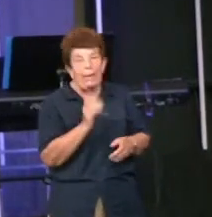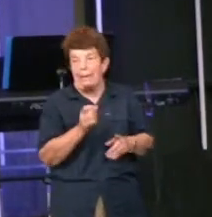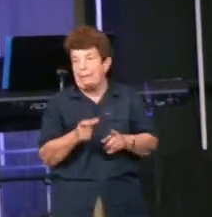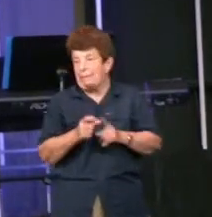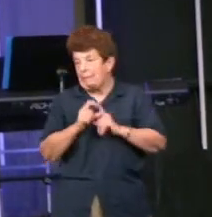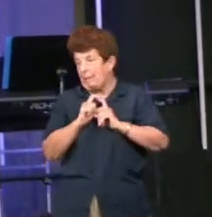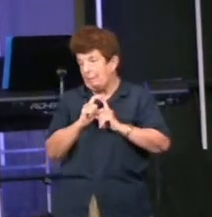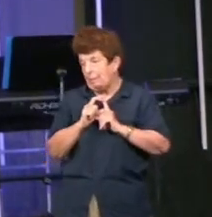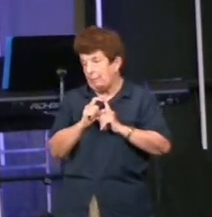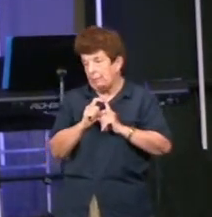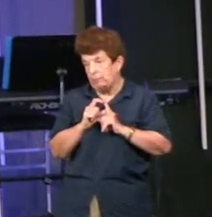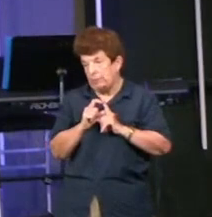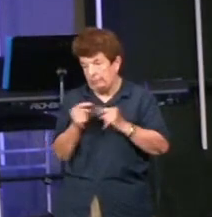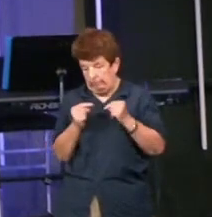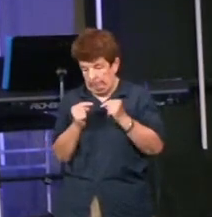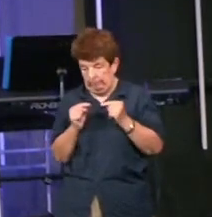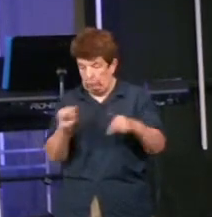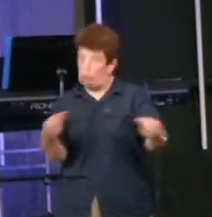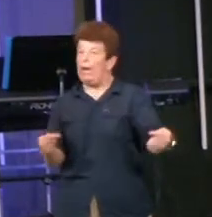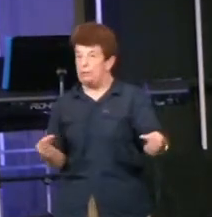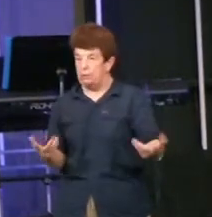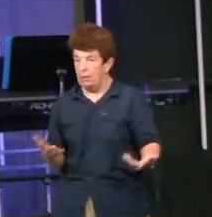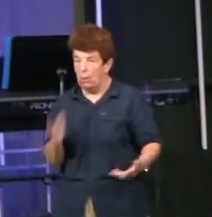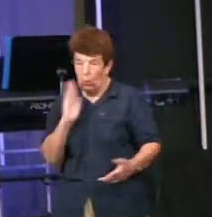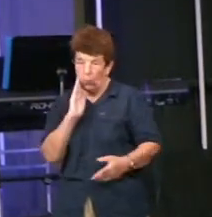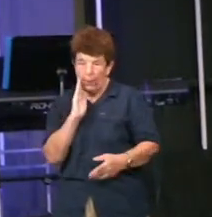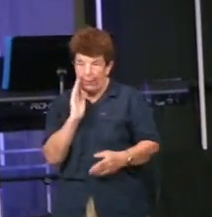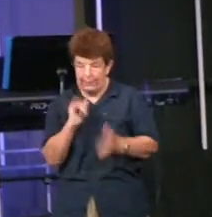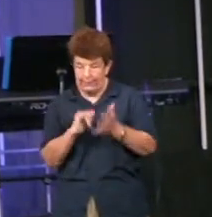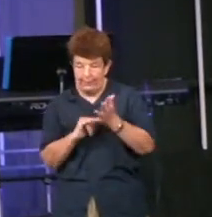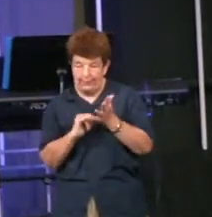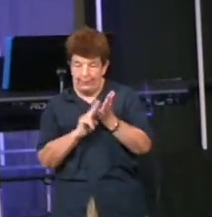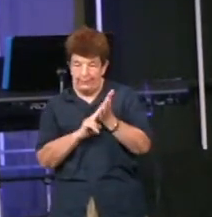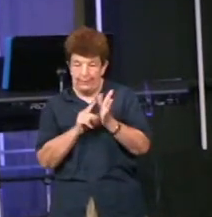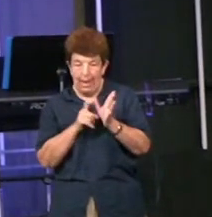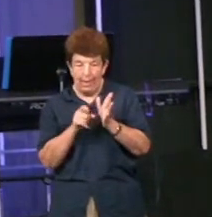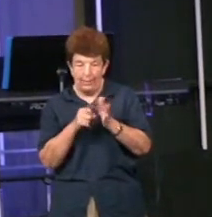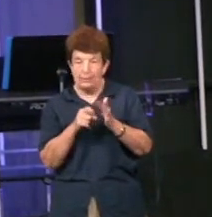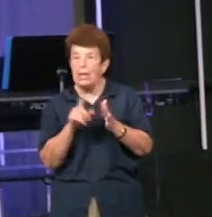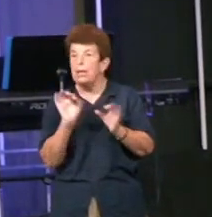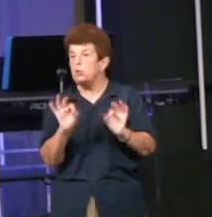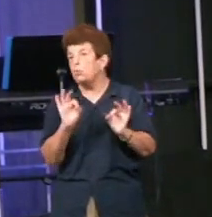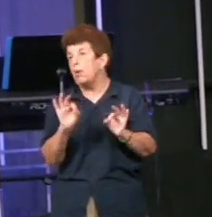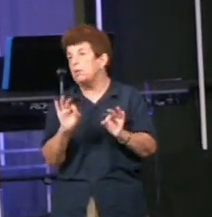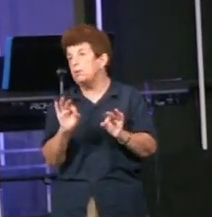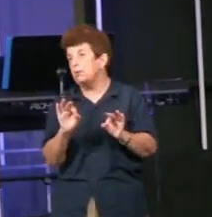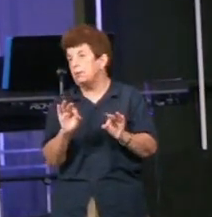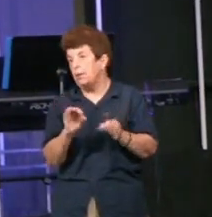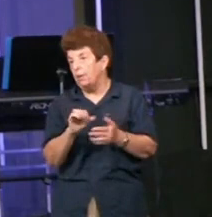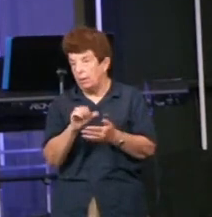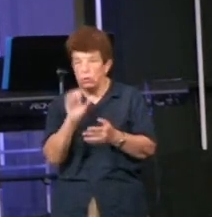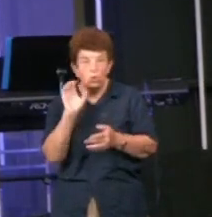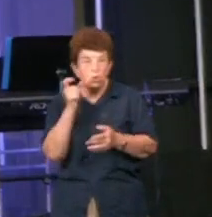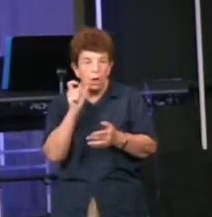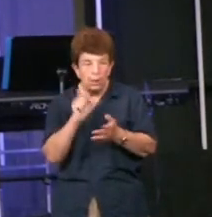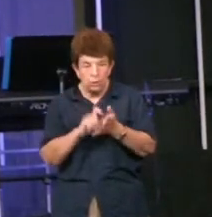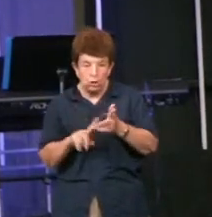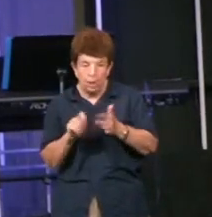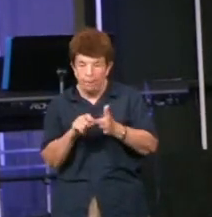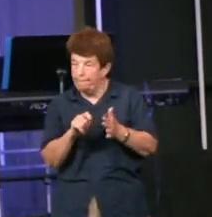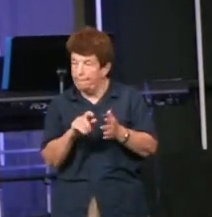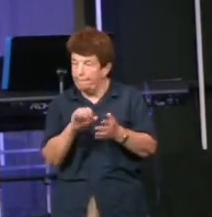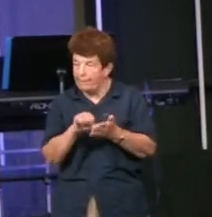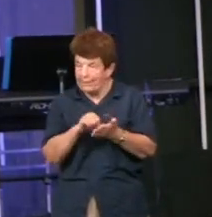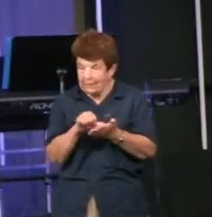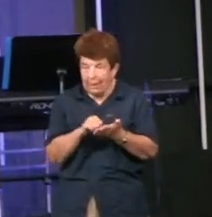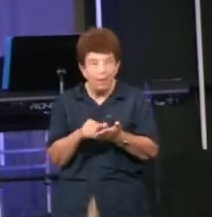little bit spicy is when it comes to snacks, especially chocolate chips and all that kind of good stuff.